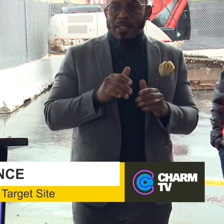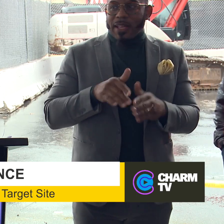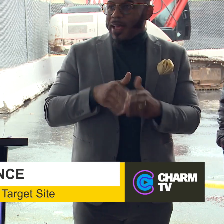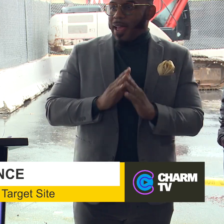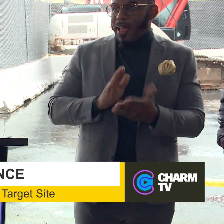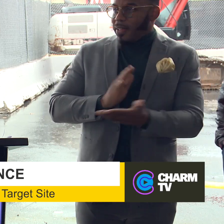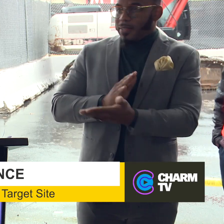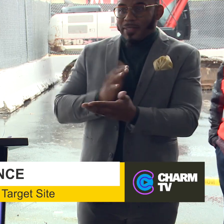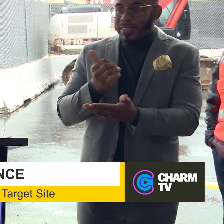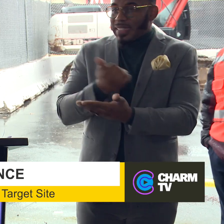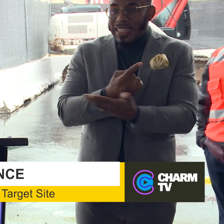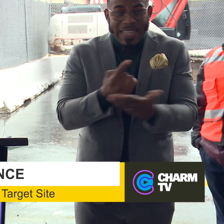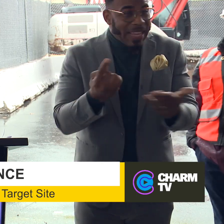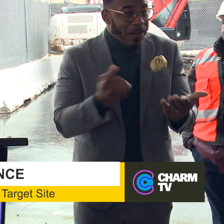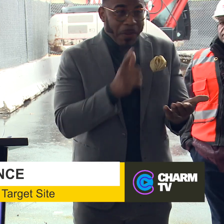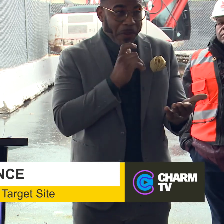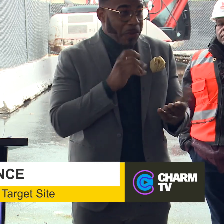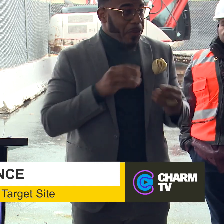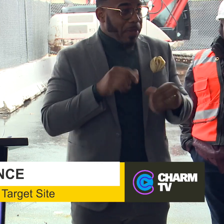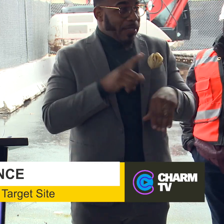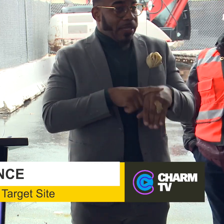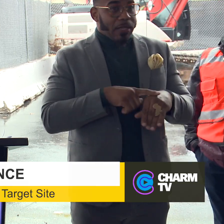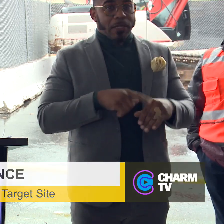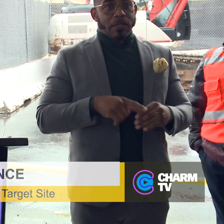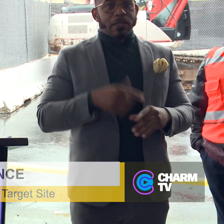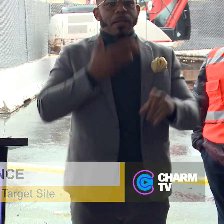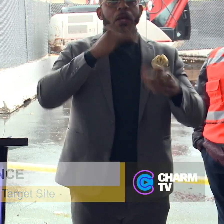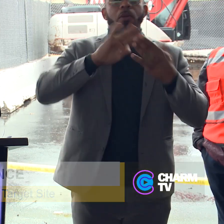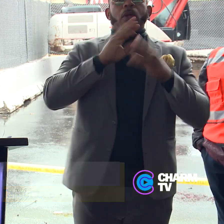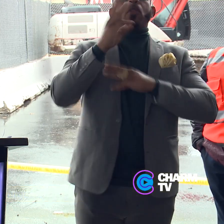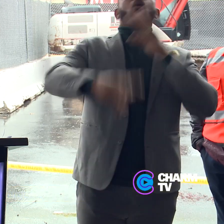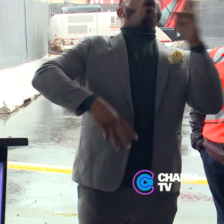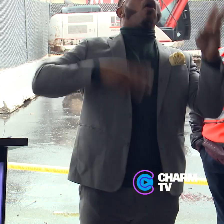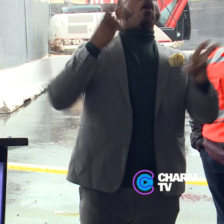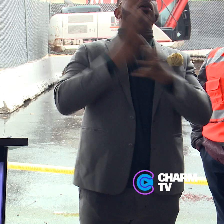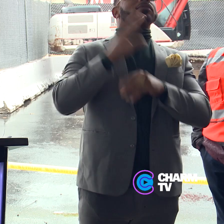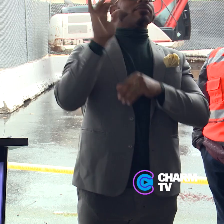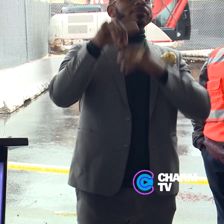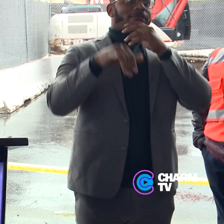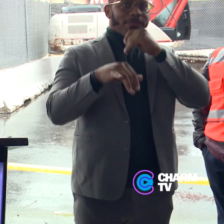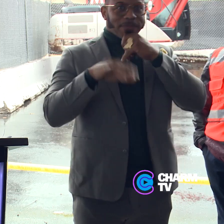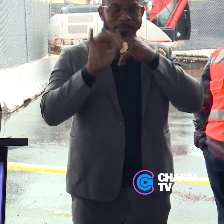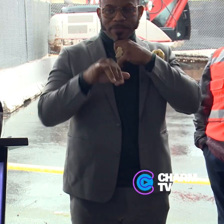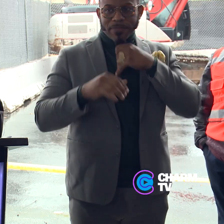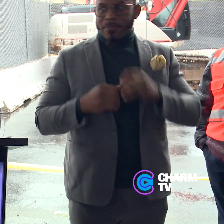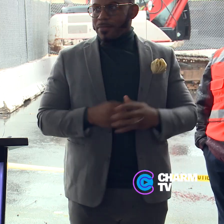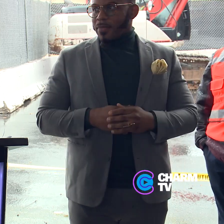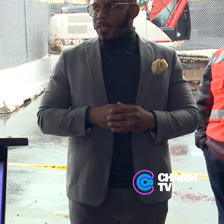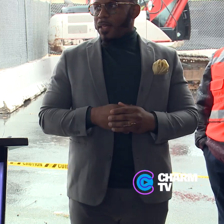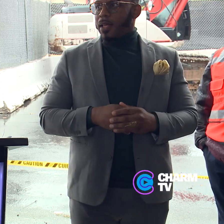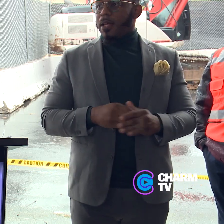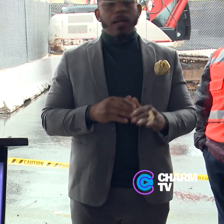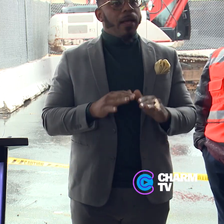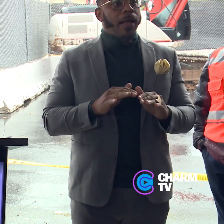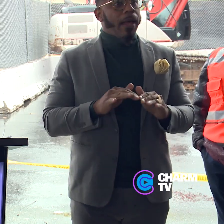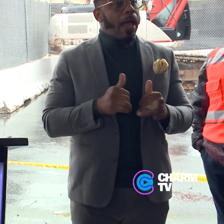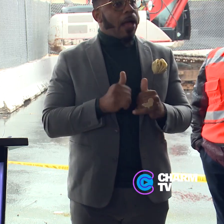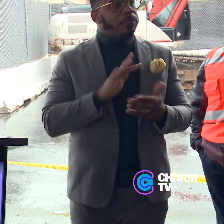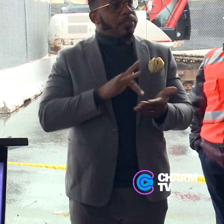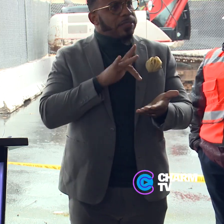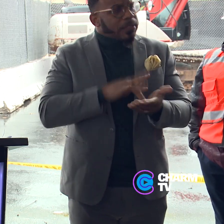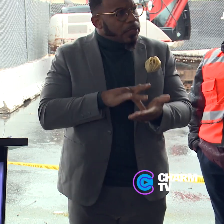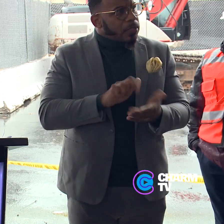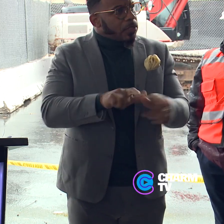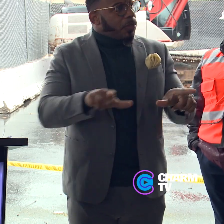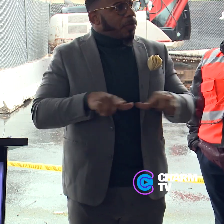Ms. Hutchison, you can ask anybody that spends time here. There we go. You see that right there? How central